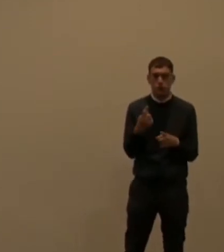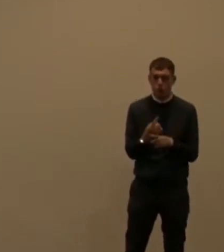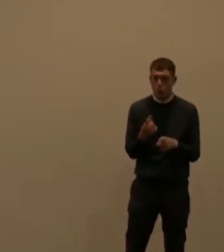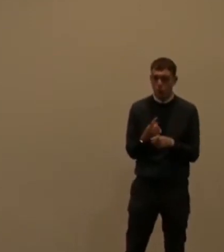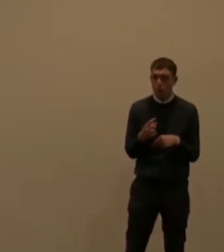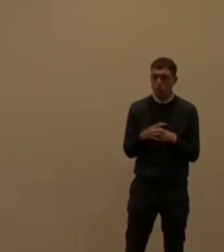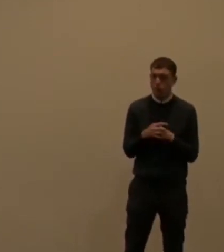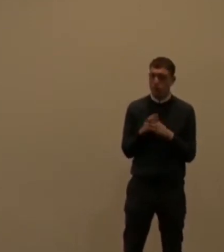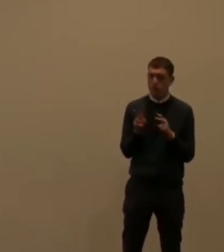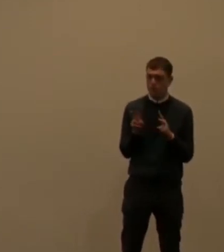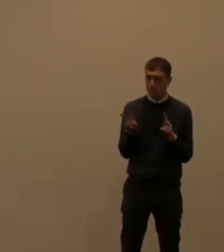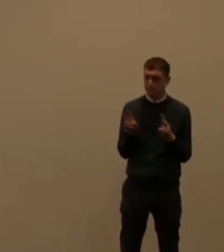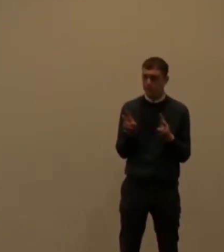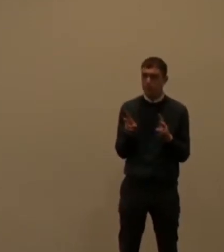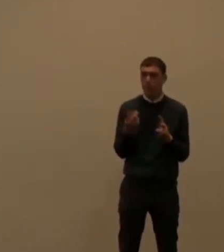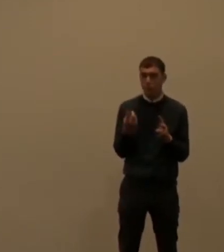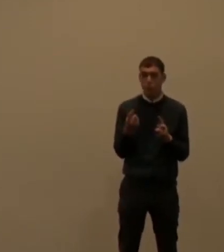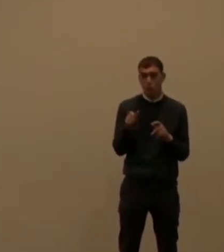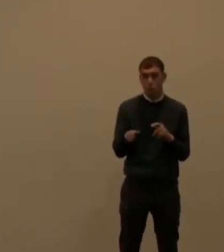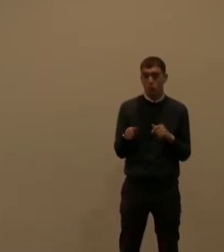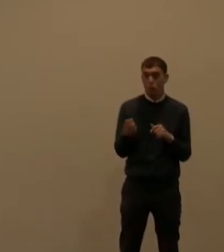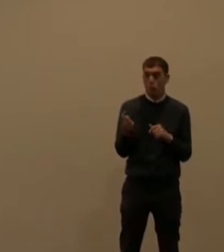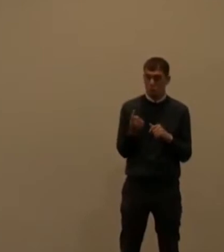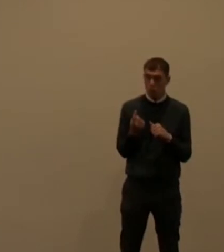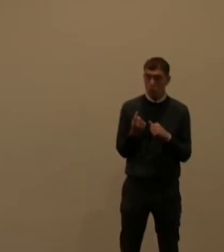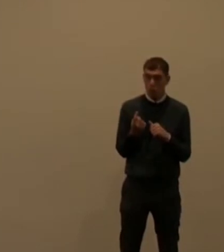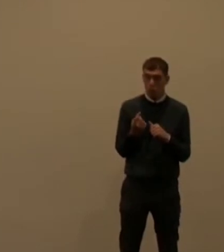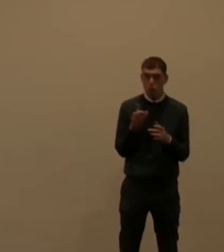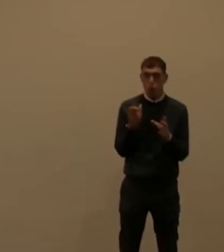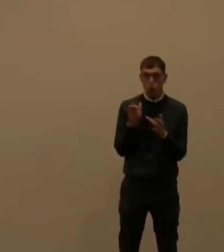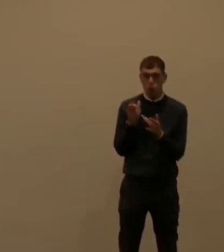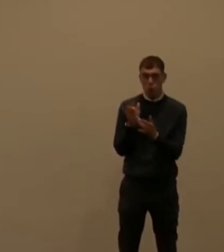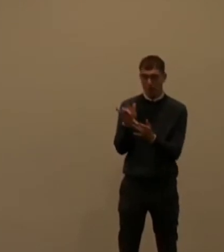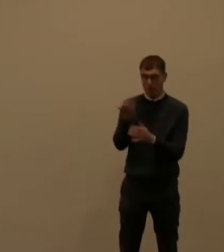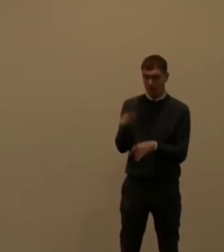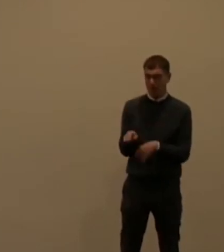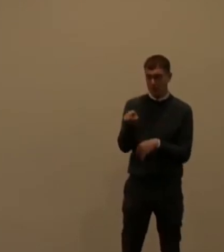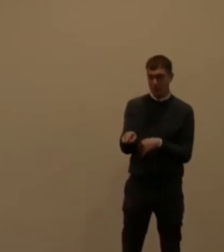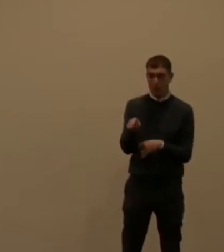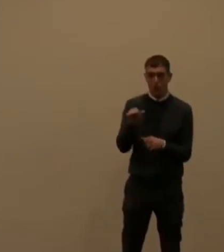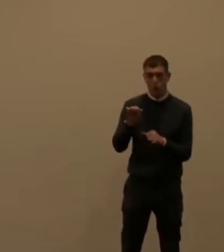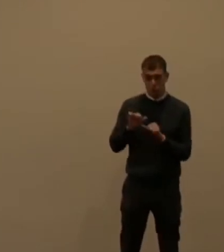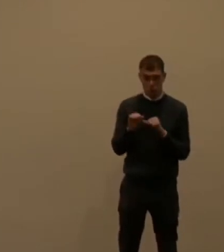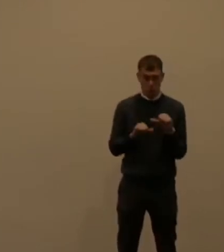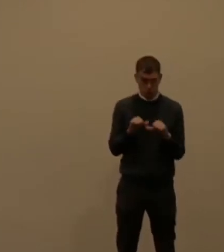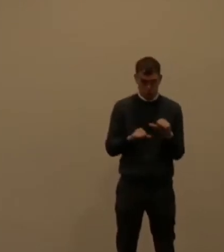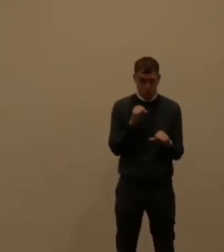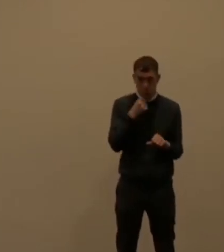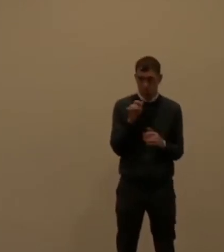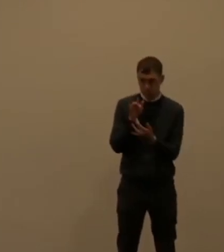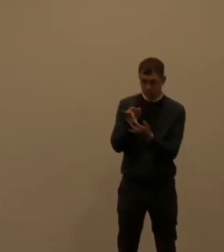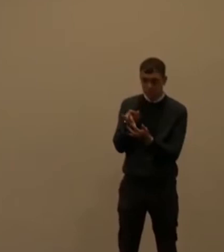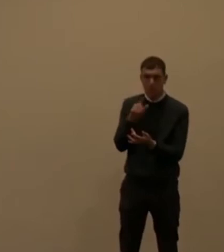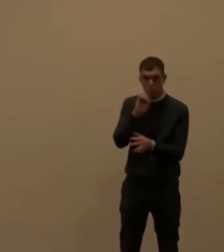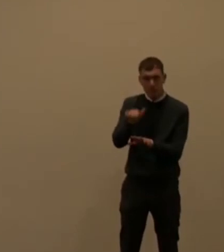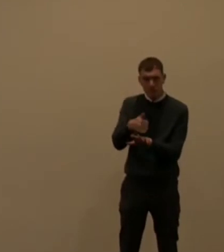you're getting appointed a person that will be your contact person on the journey, where it is that you set up